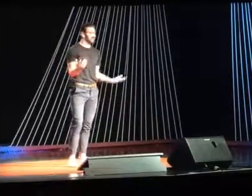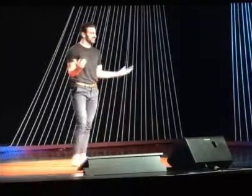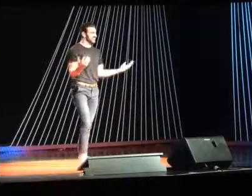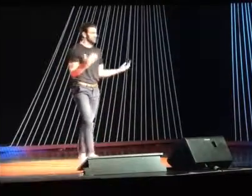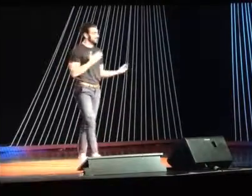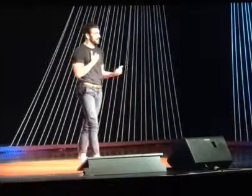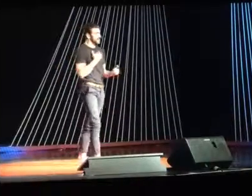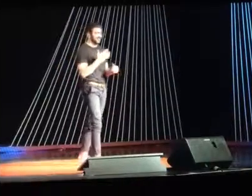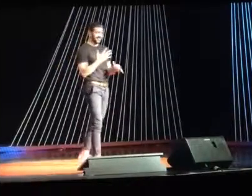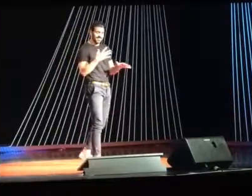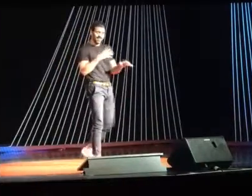And I looked at him and